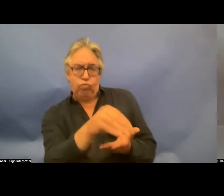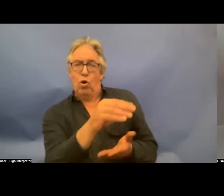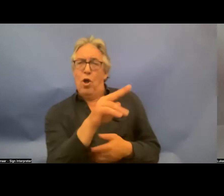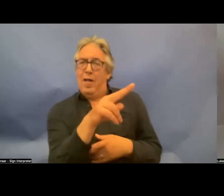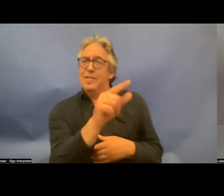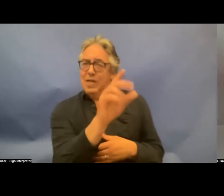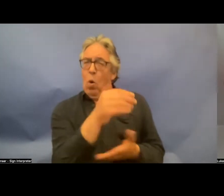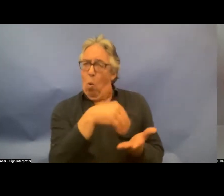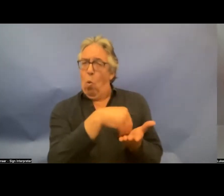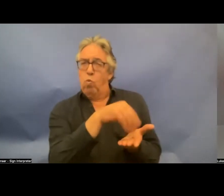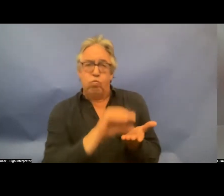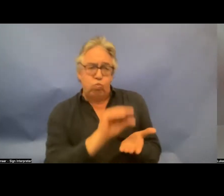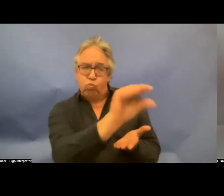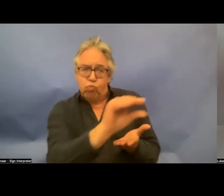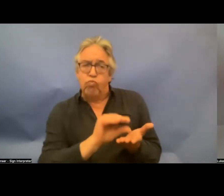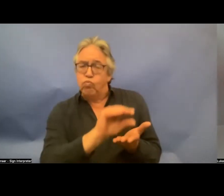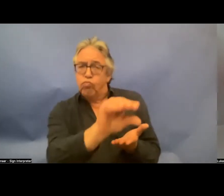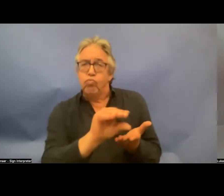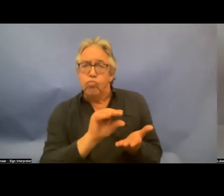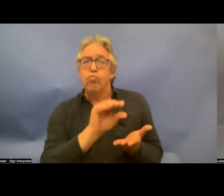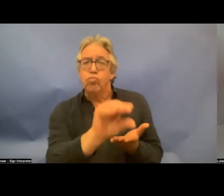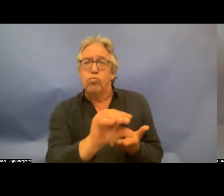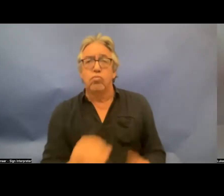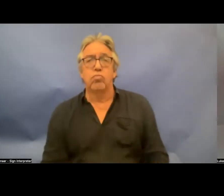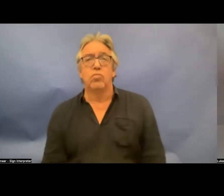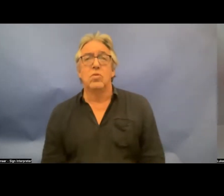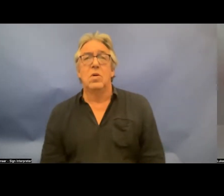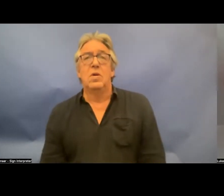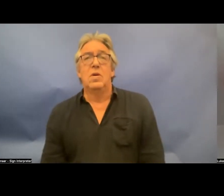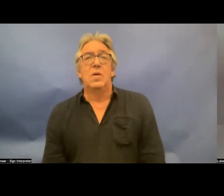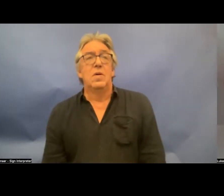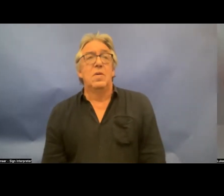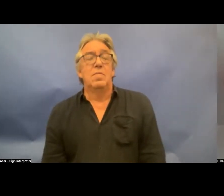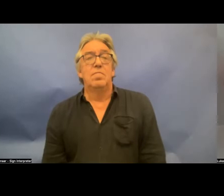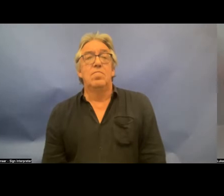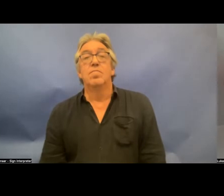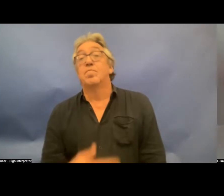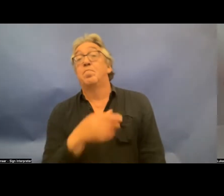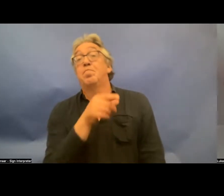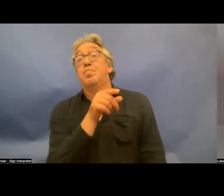organization, rehabilitation, and medical, as well as psychological therapy,